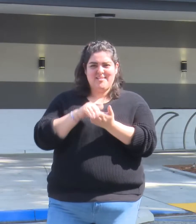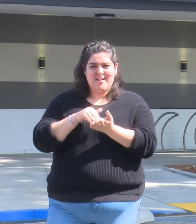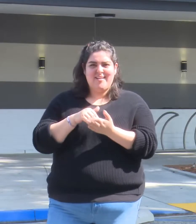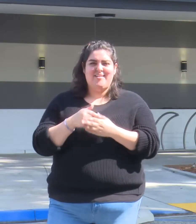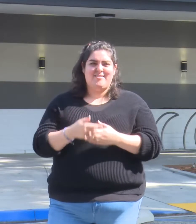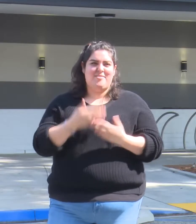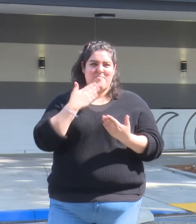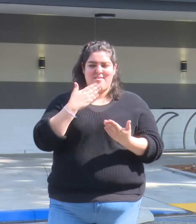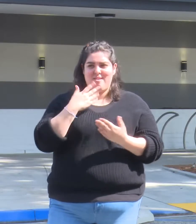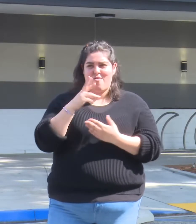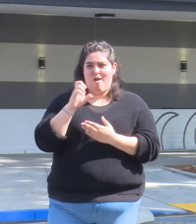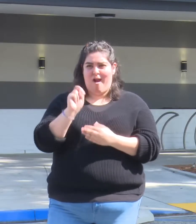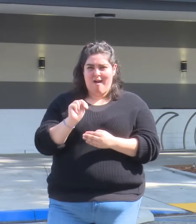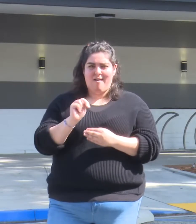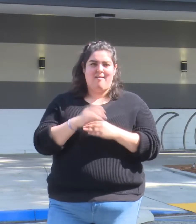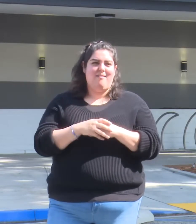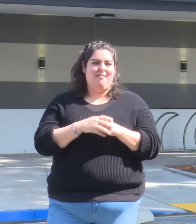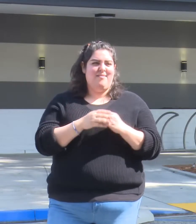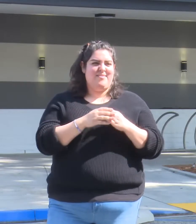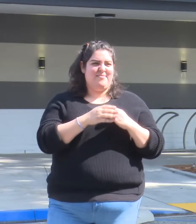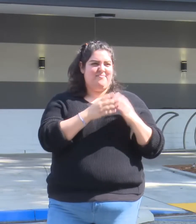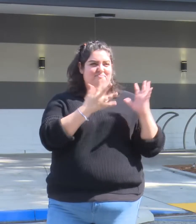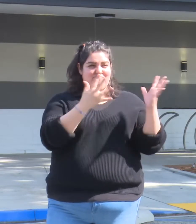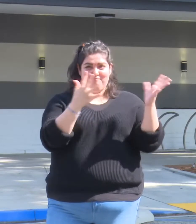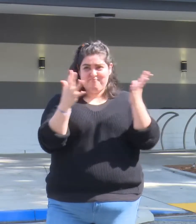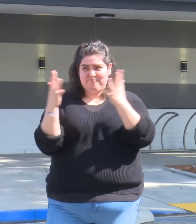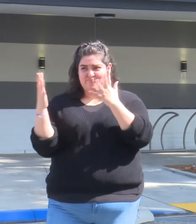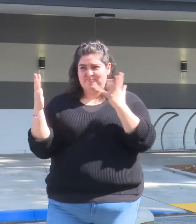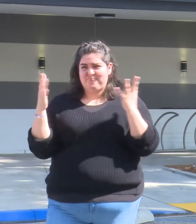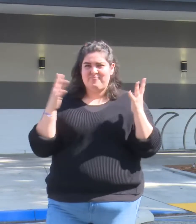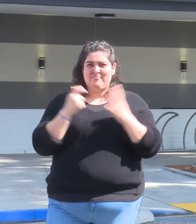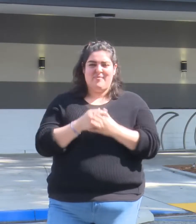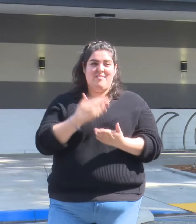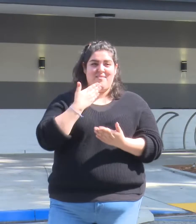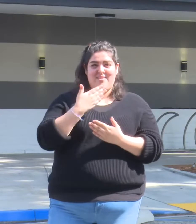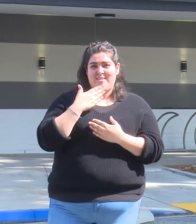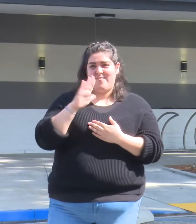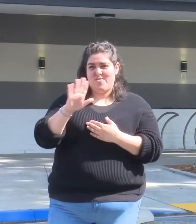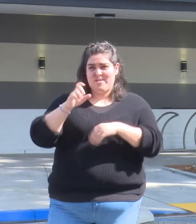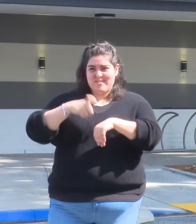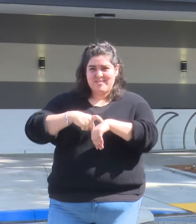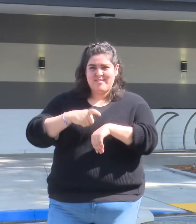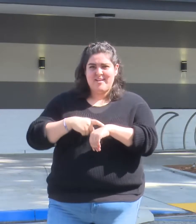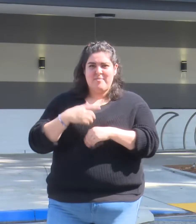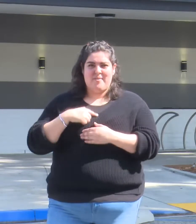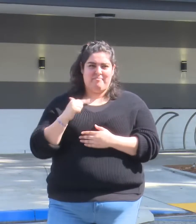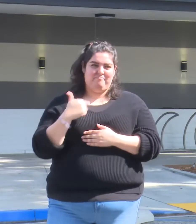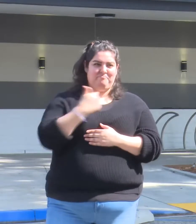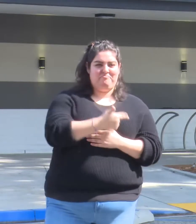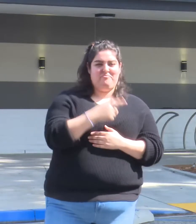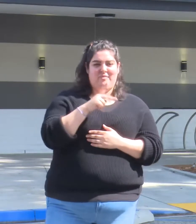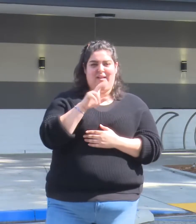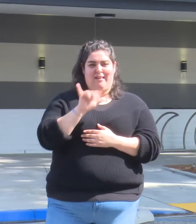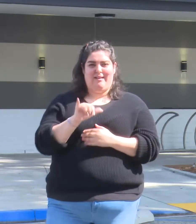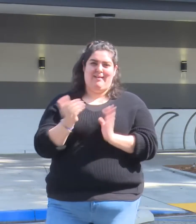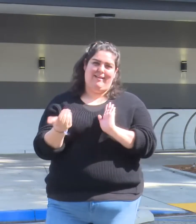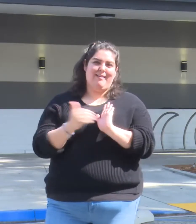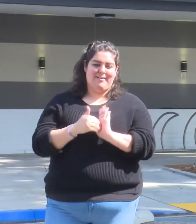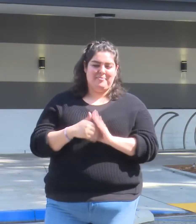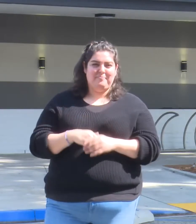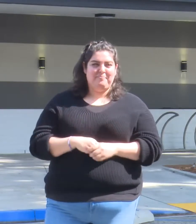Ronald Arias. Thank you so much for your time, and I'll pass it back to Kelly Colopy.